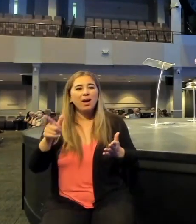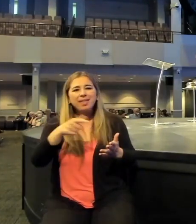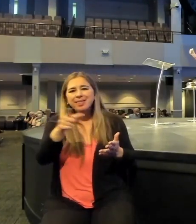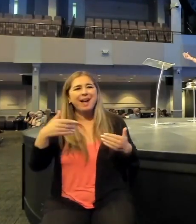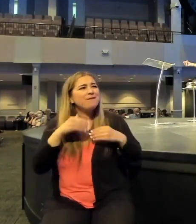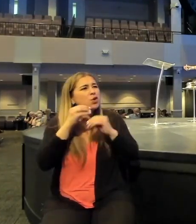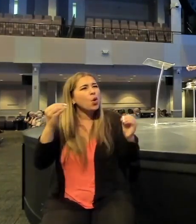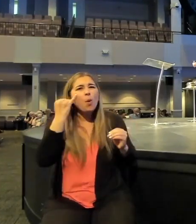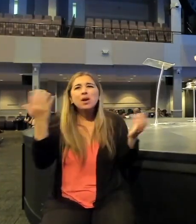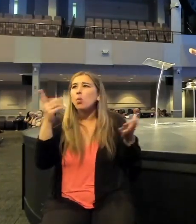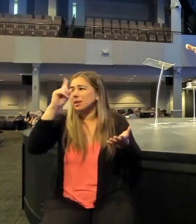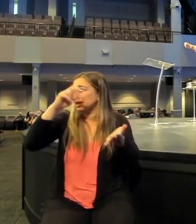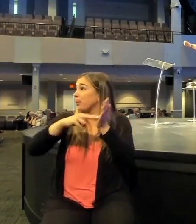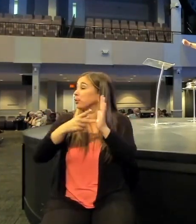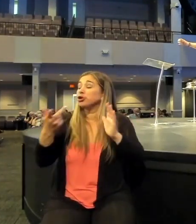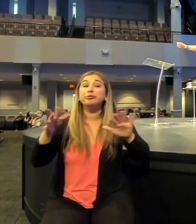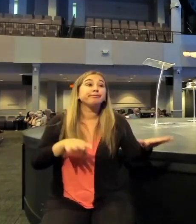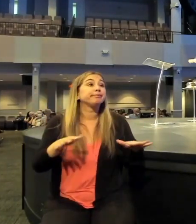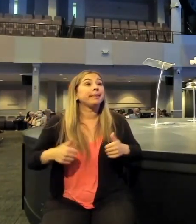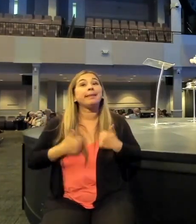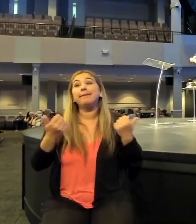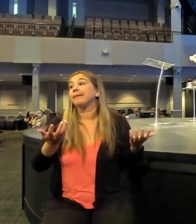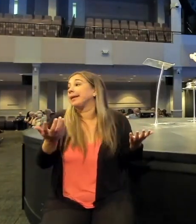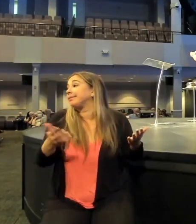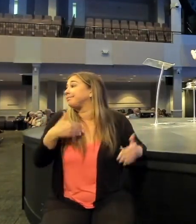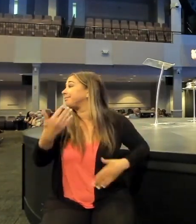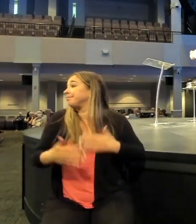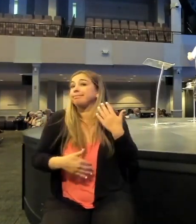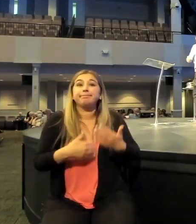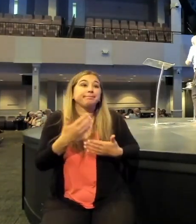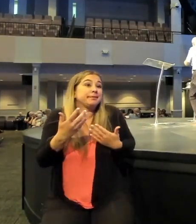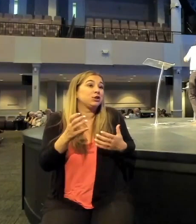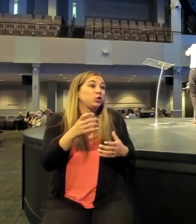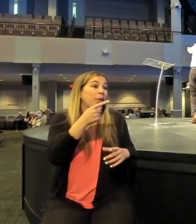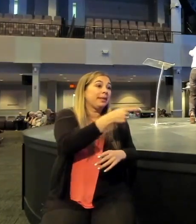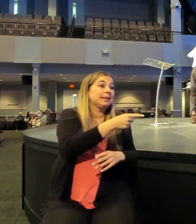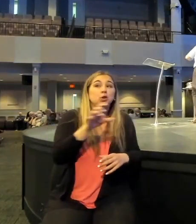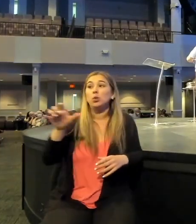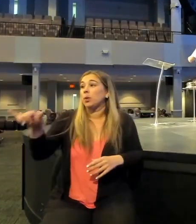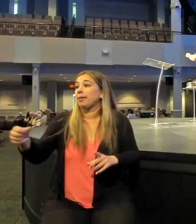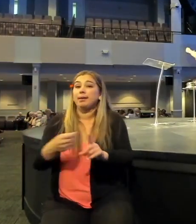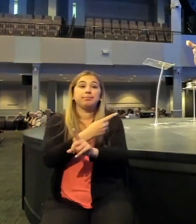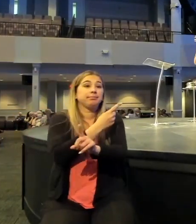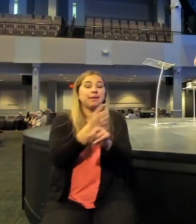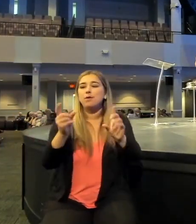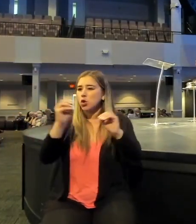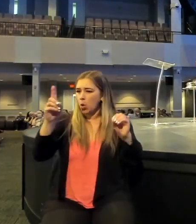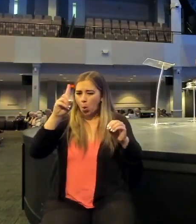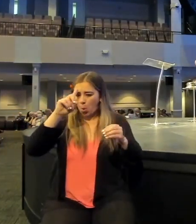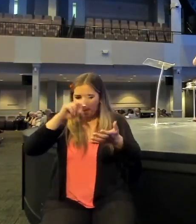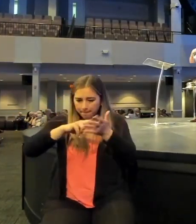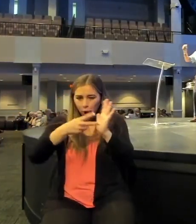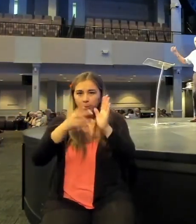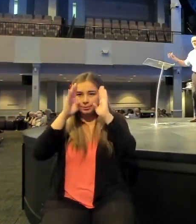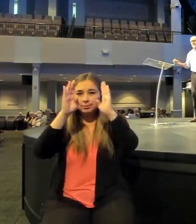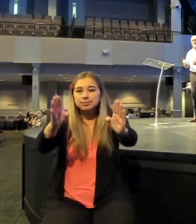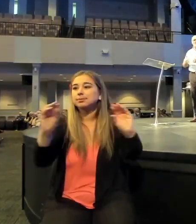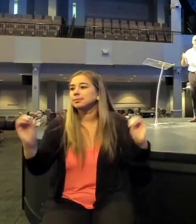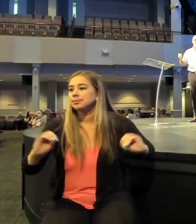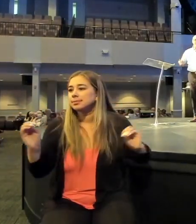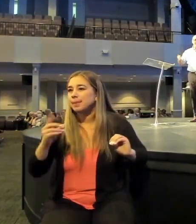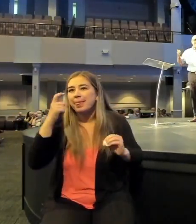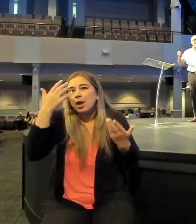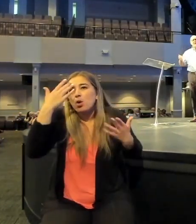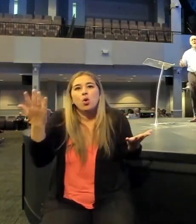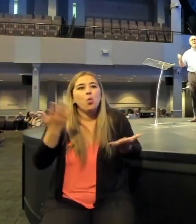idea what their purpose is. They're just sort of living here and shooting this way and then shooting off this way and shooting somewhere else because they have no